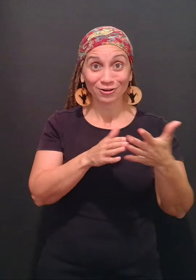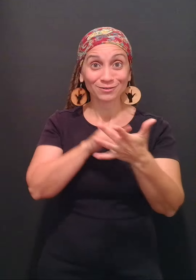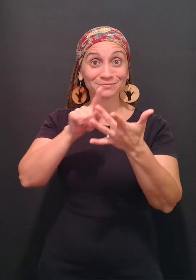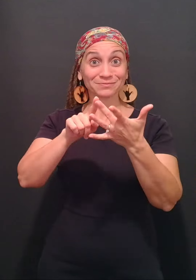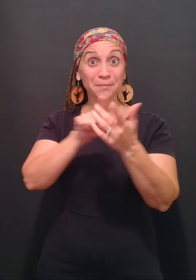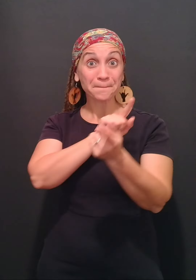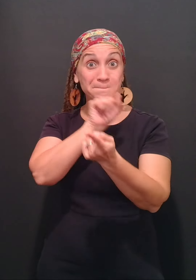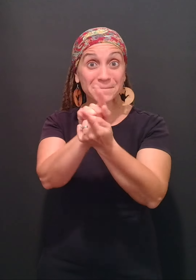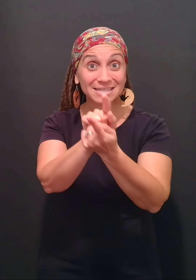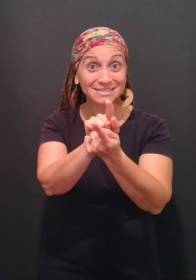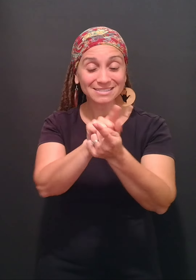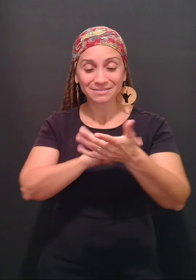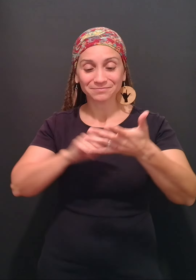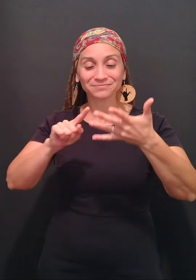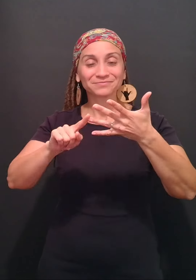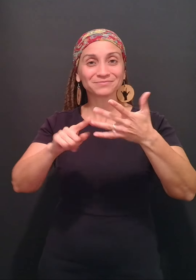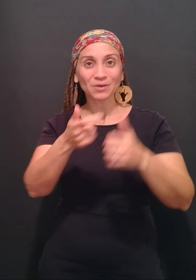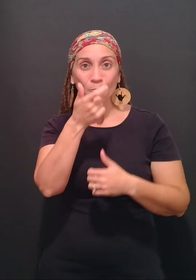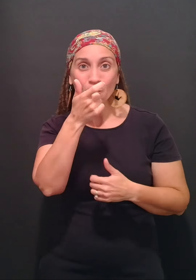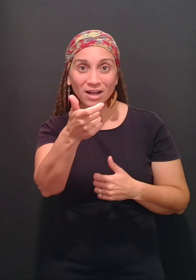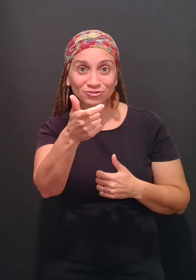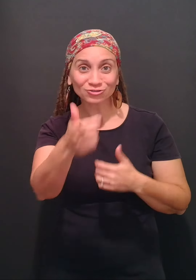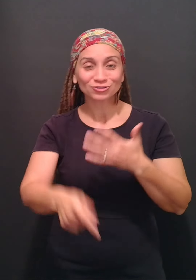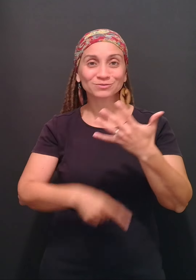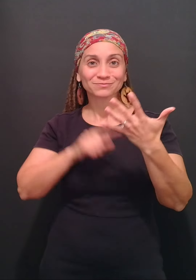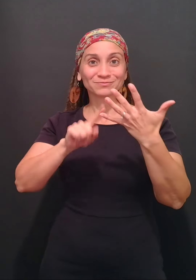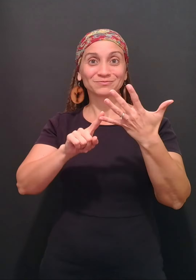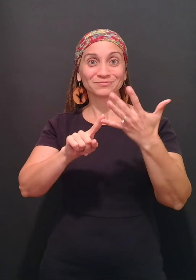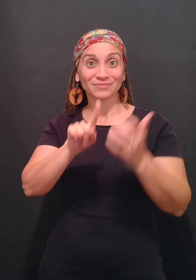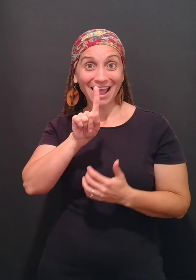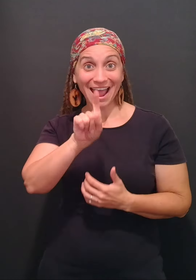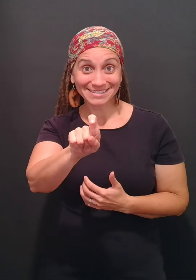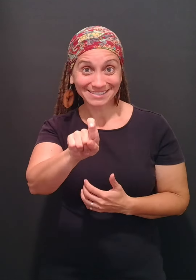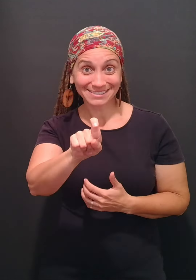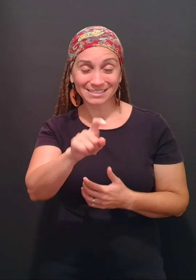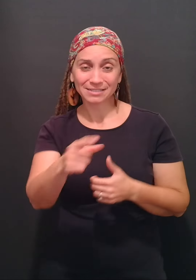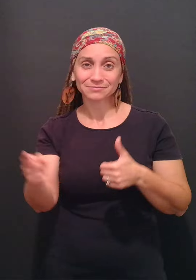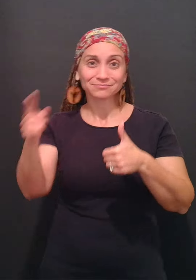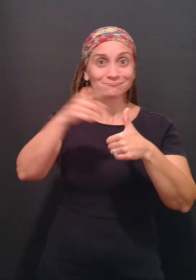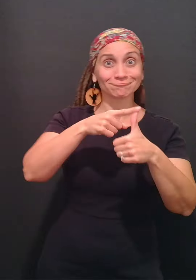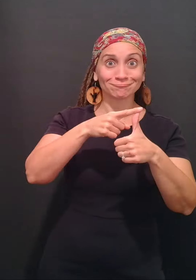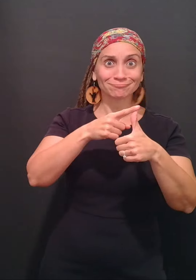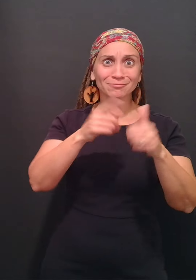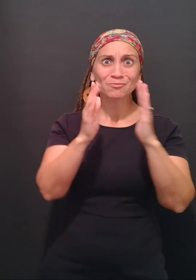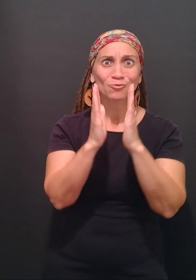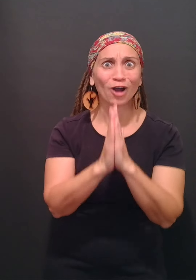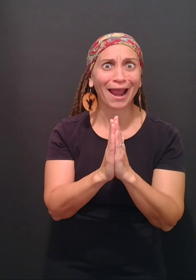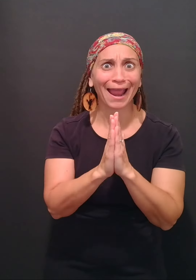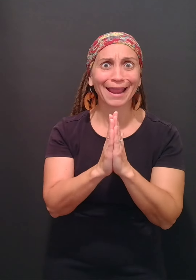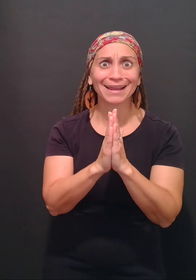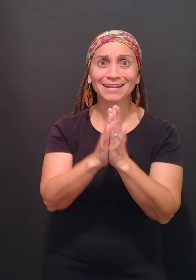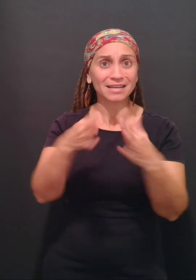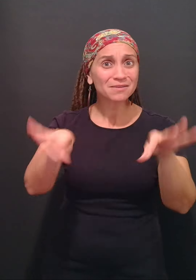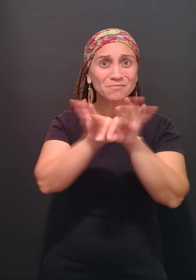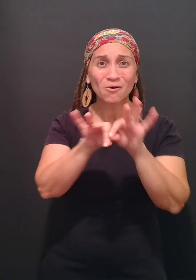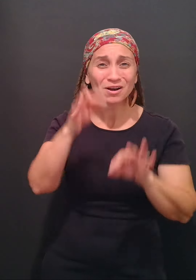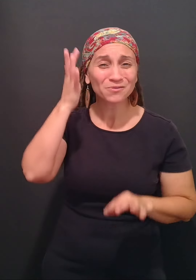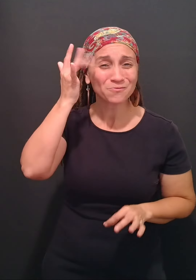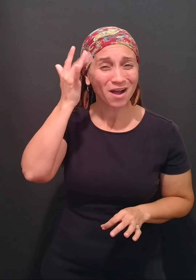prepare, meet, watch, ask. First, it's so important to